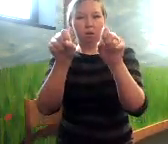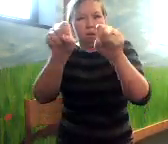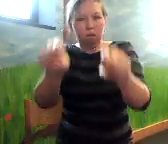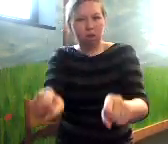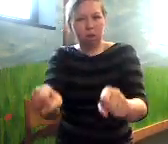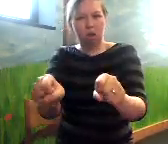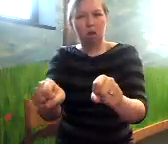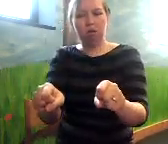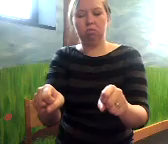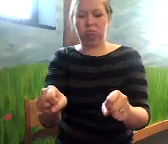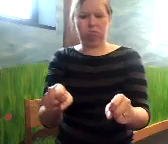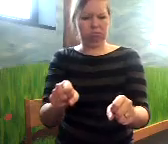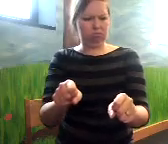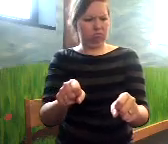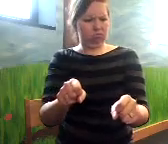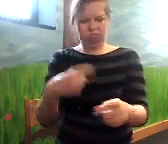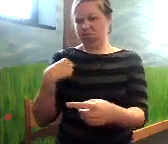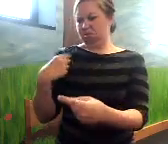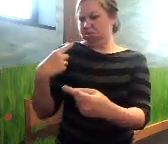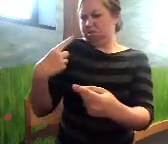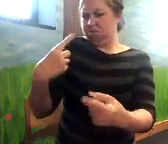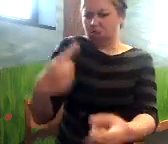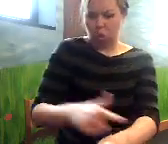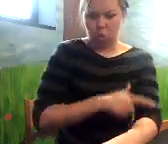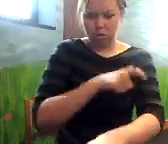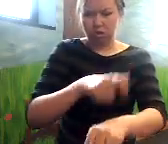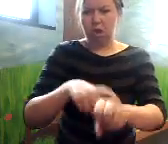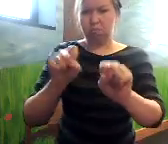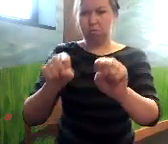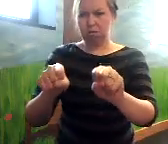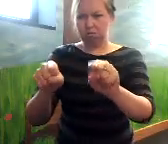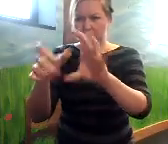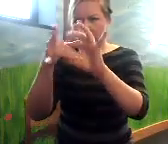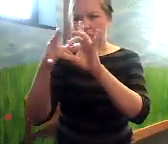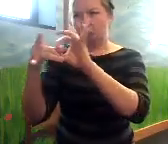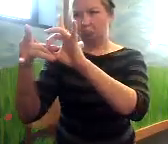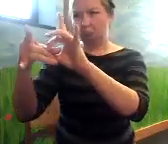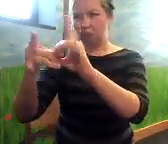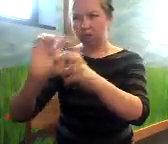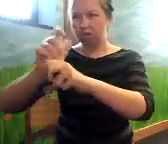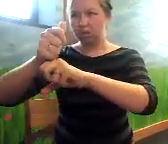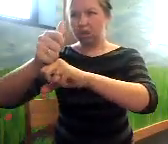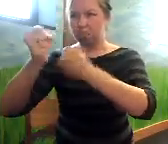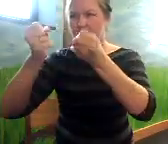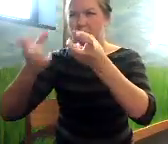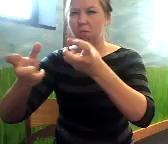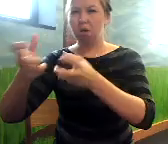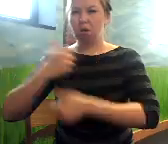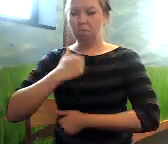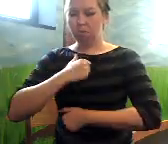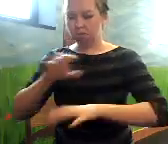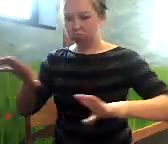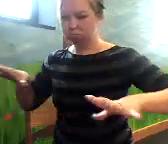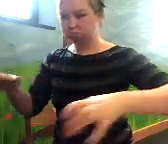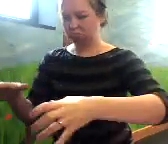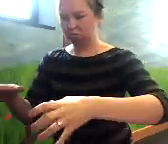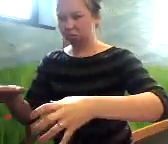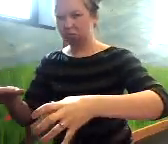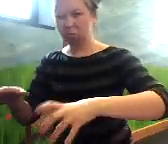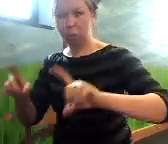tells you that they must have had to help or support by the people of the South.